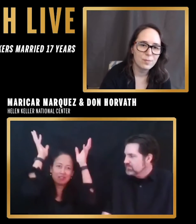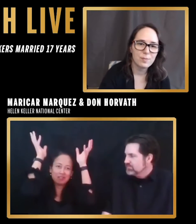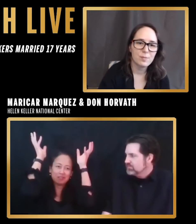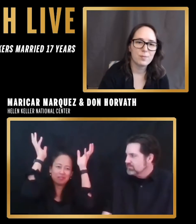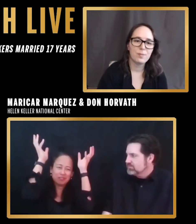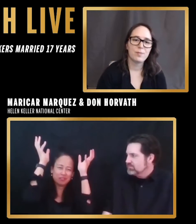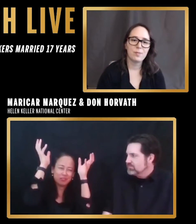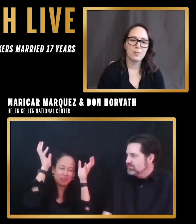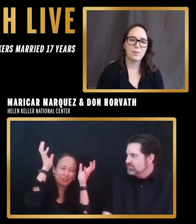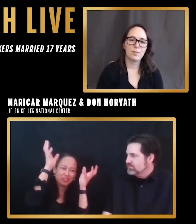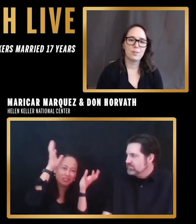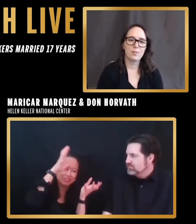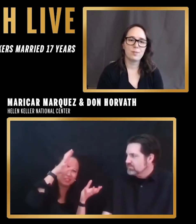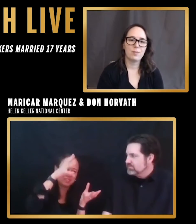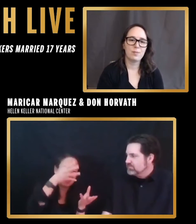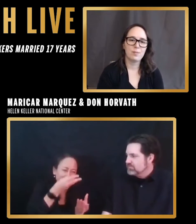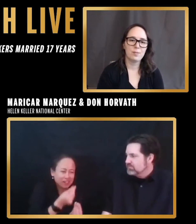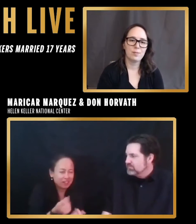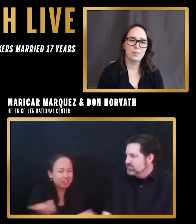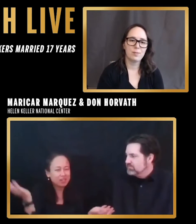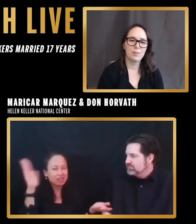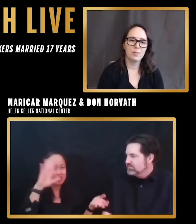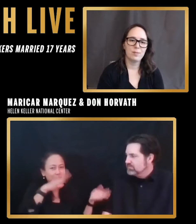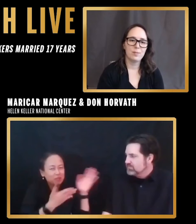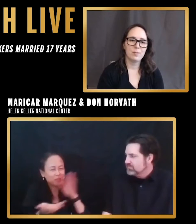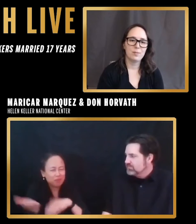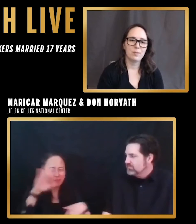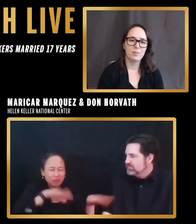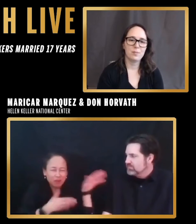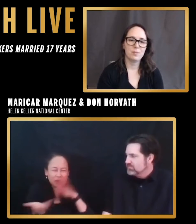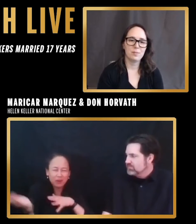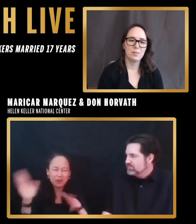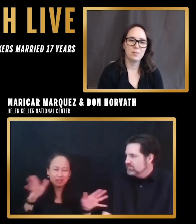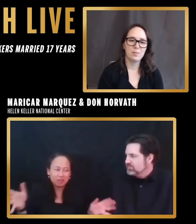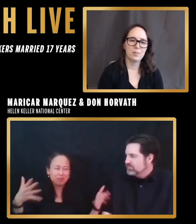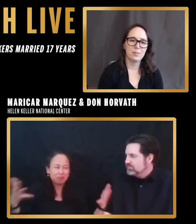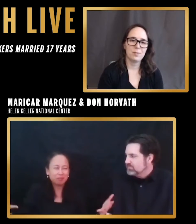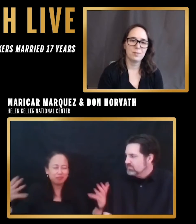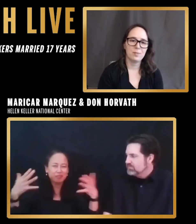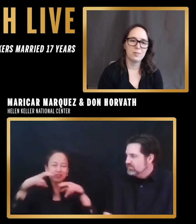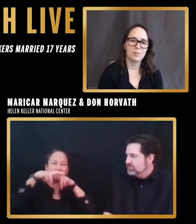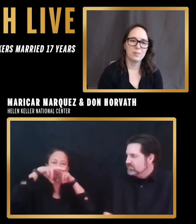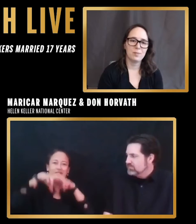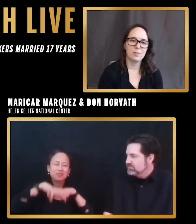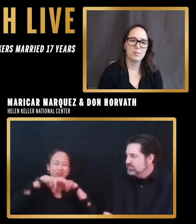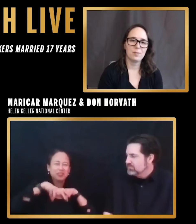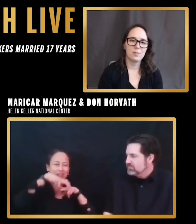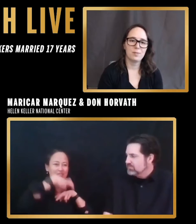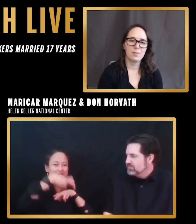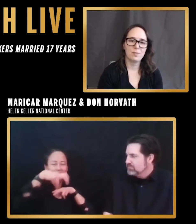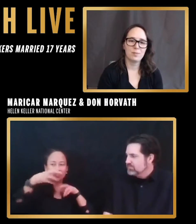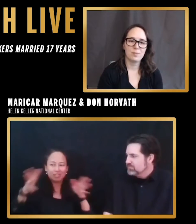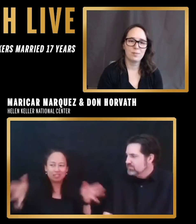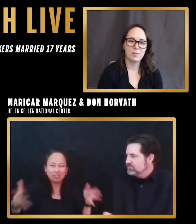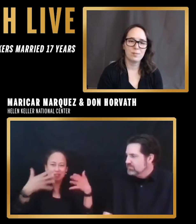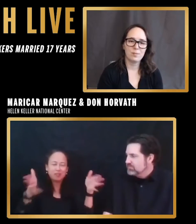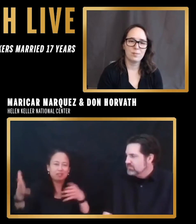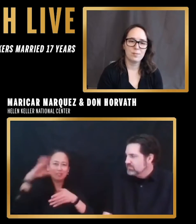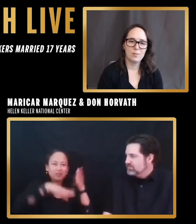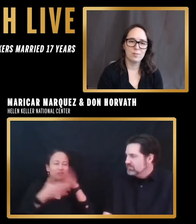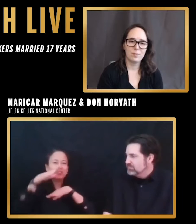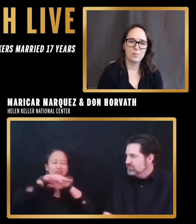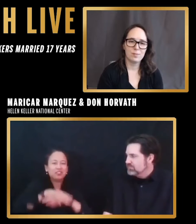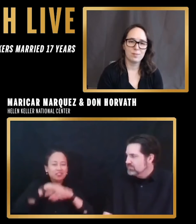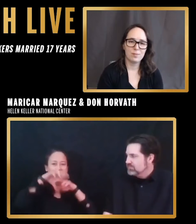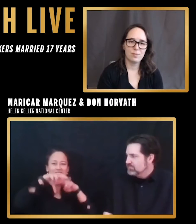hot air balloon just landing in their actual driveway. And because we had to land there, they